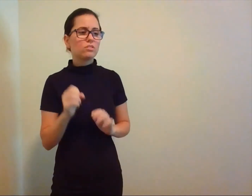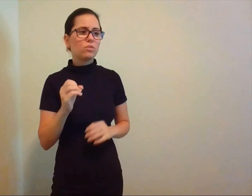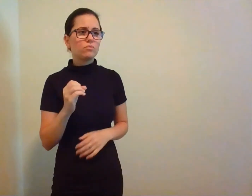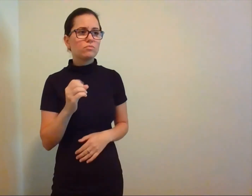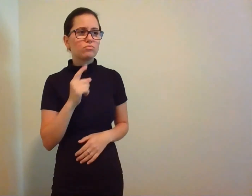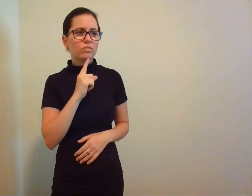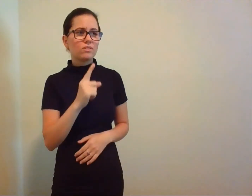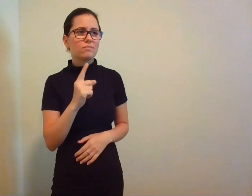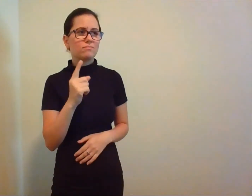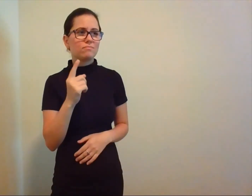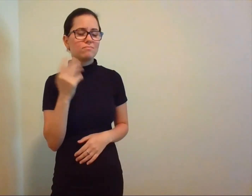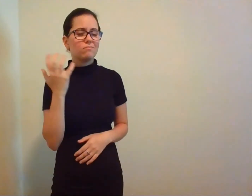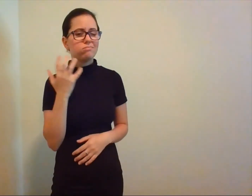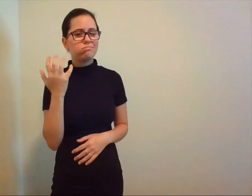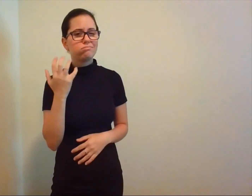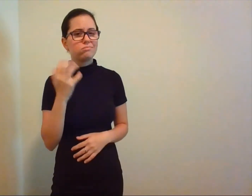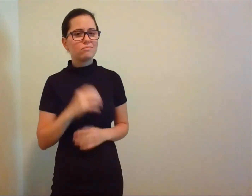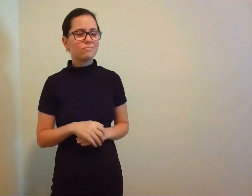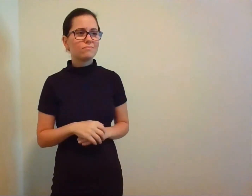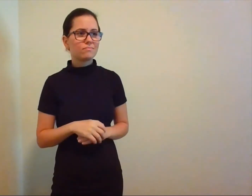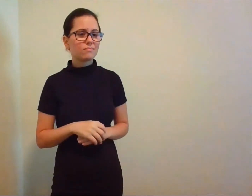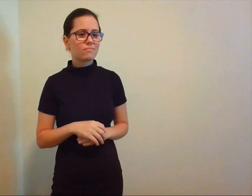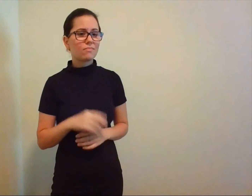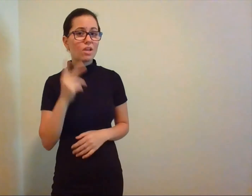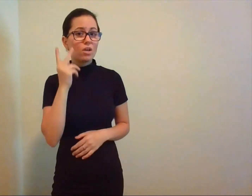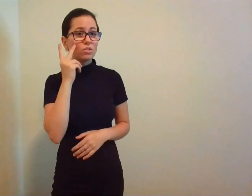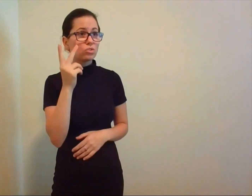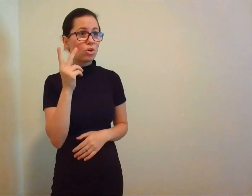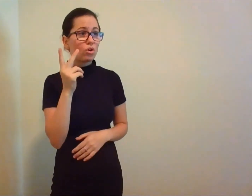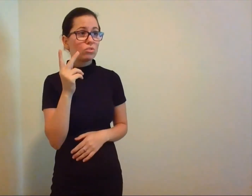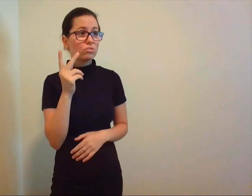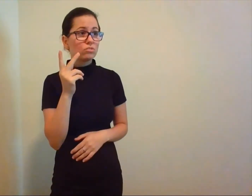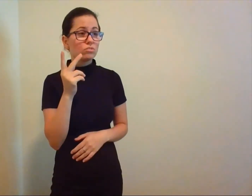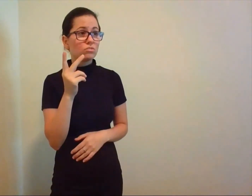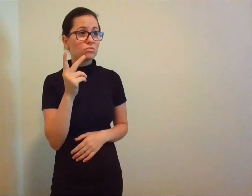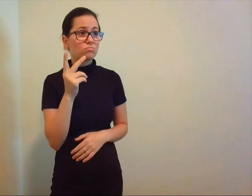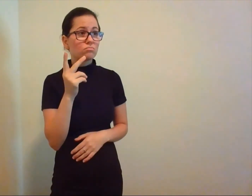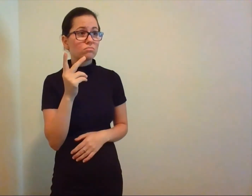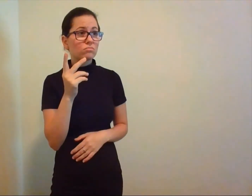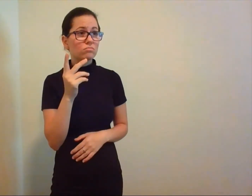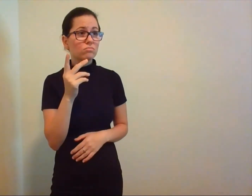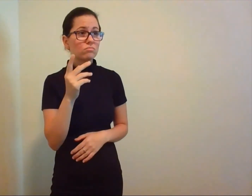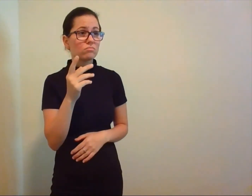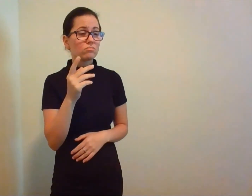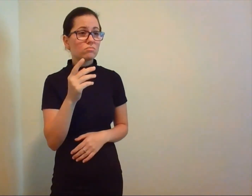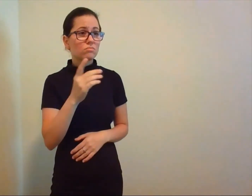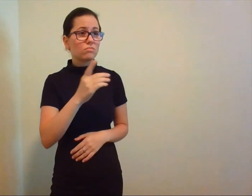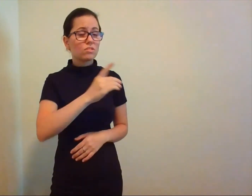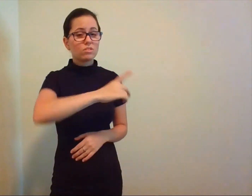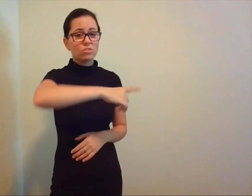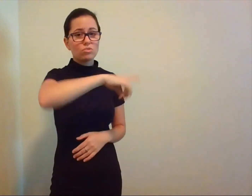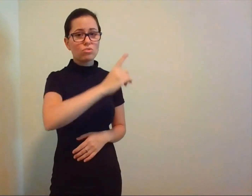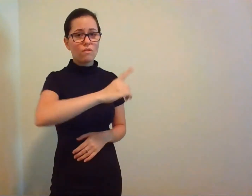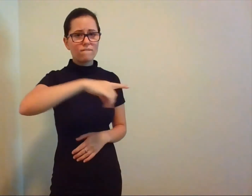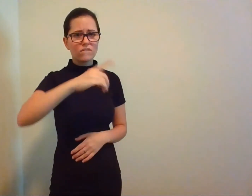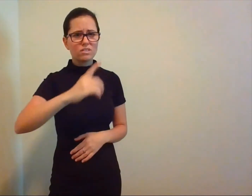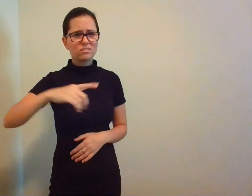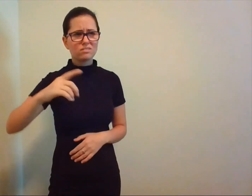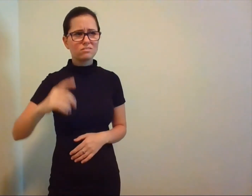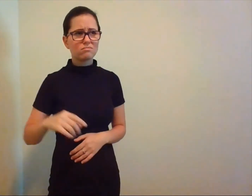Like some dolphins started coming by. Sometimes we paddleboard and we paddleboard over the pod of dolphins. Like you see them come by and then you get to